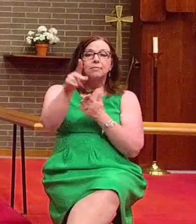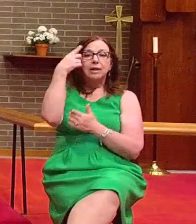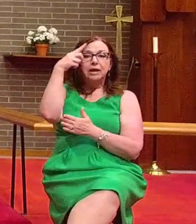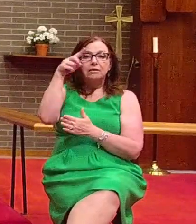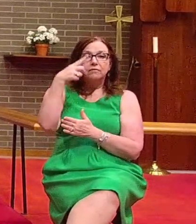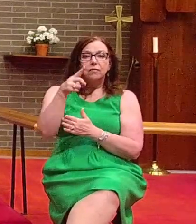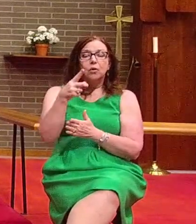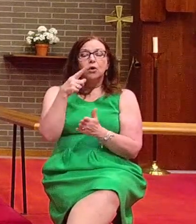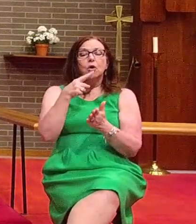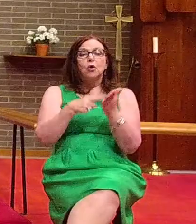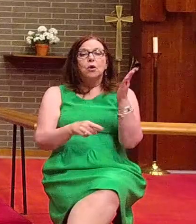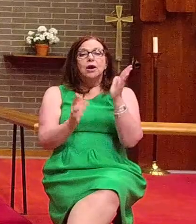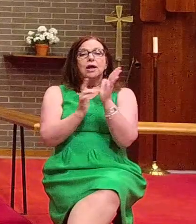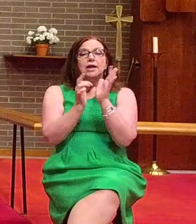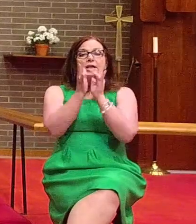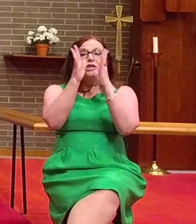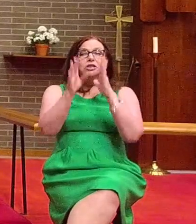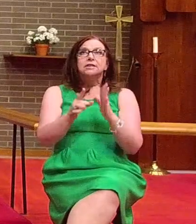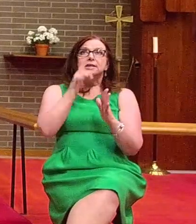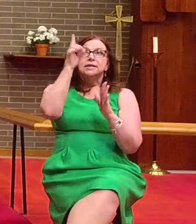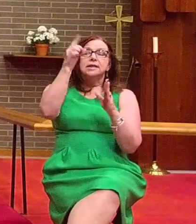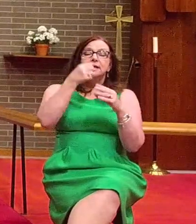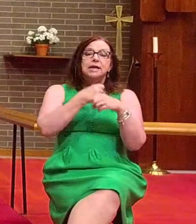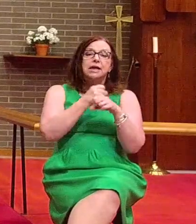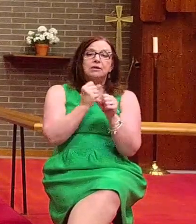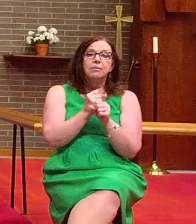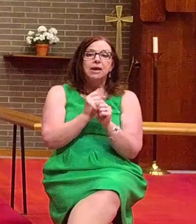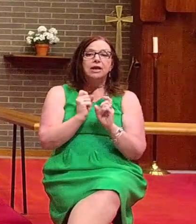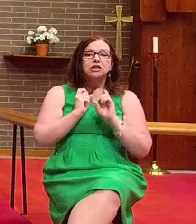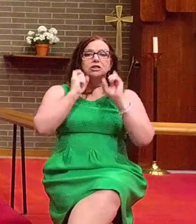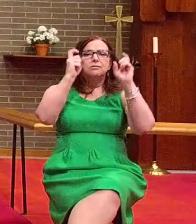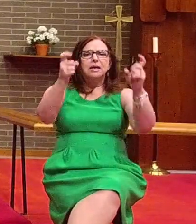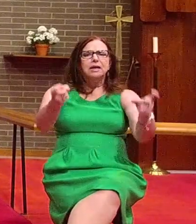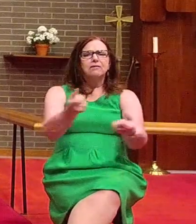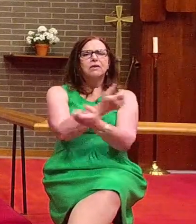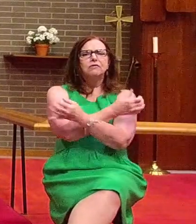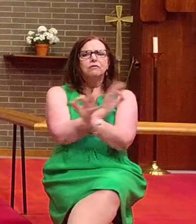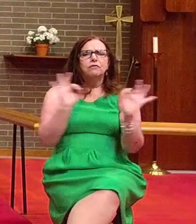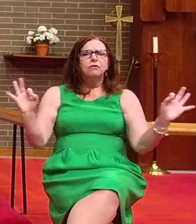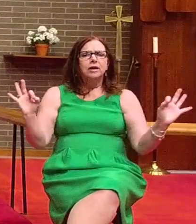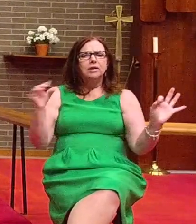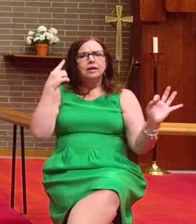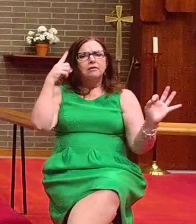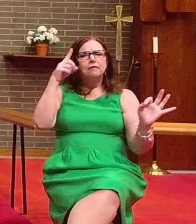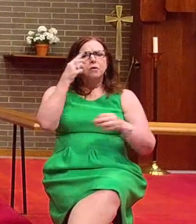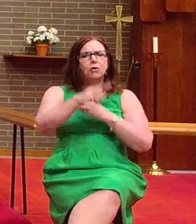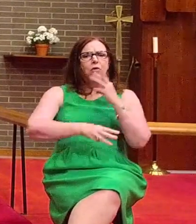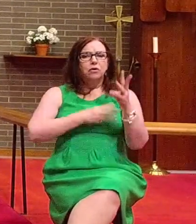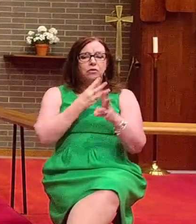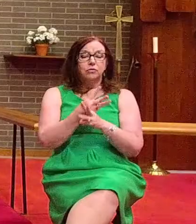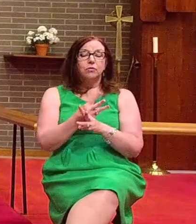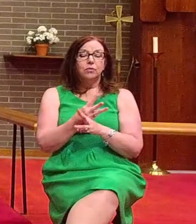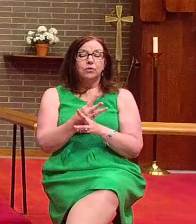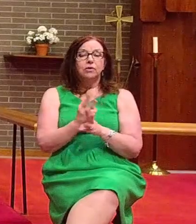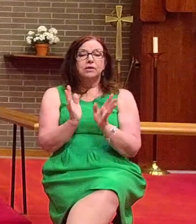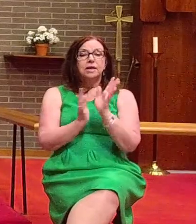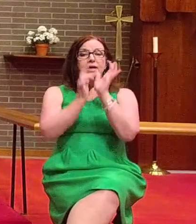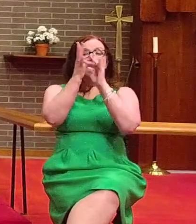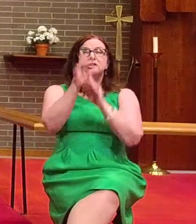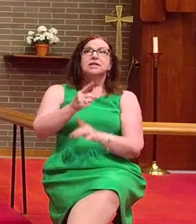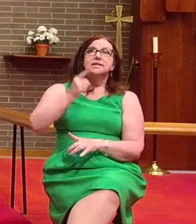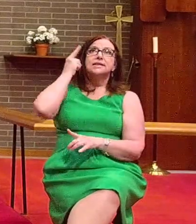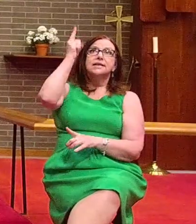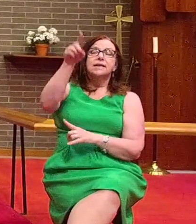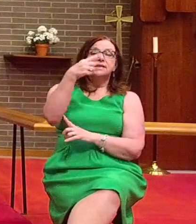Jesus manufactured to be given freely to the world. Jesus is the